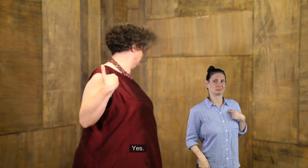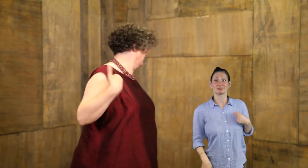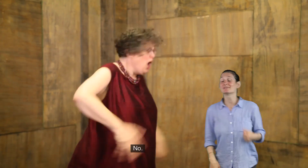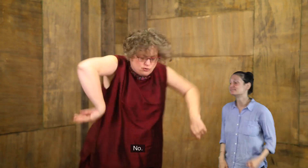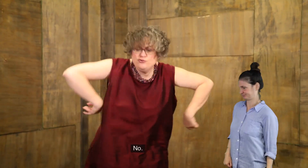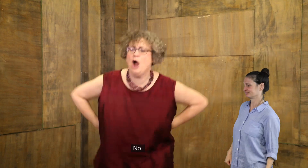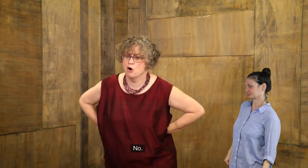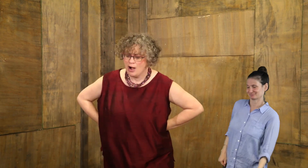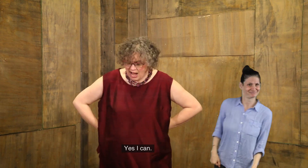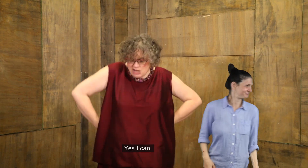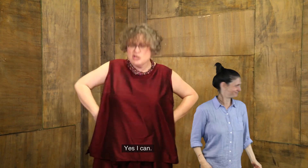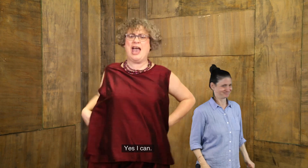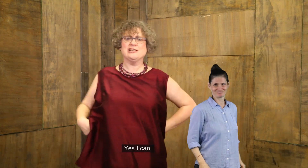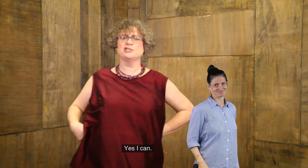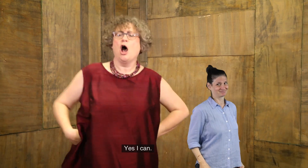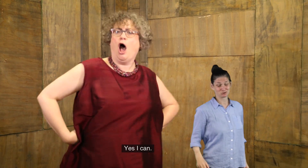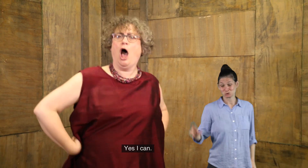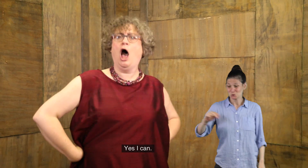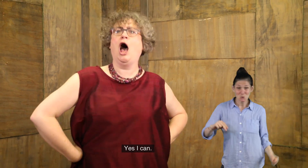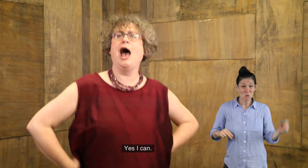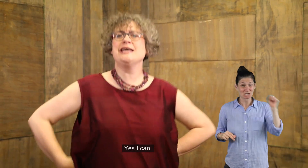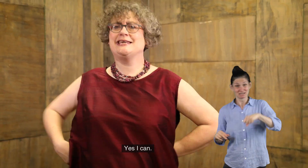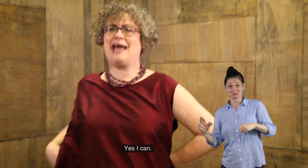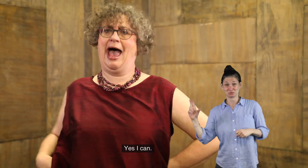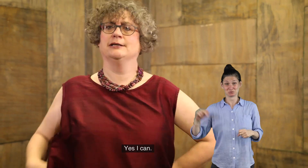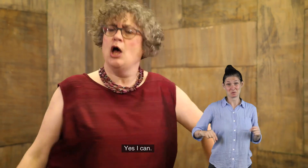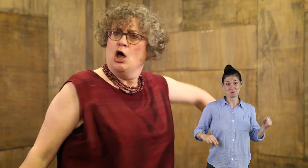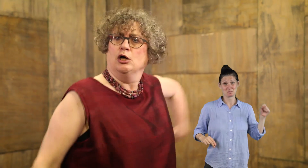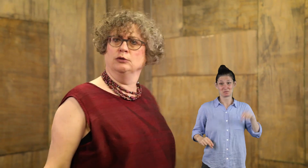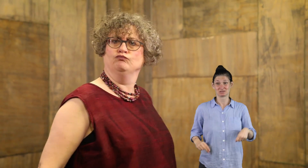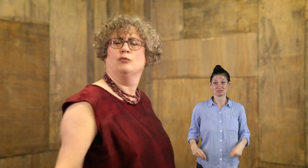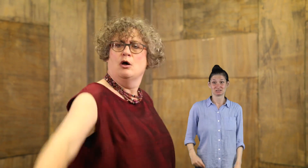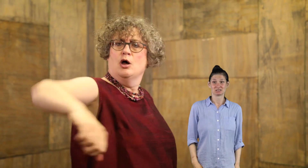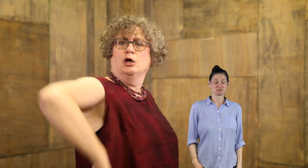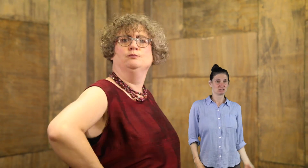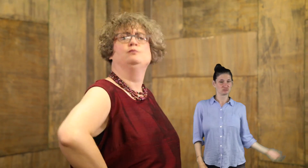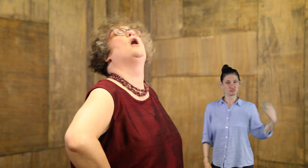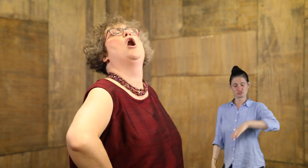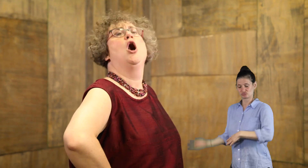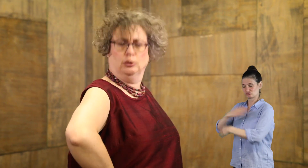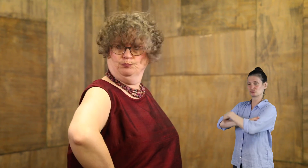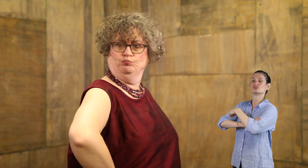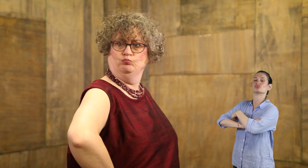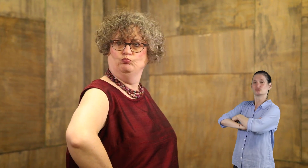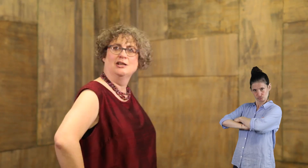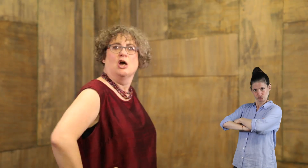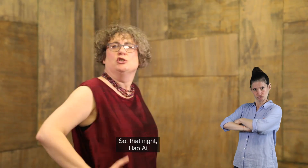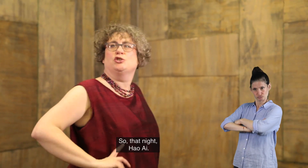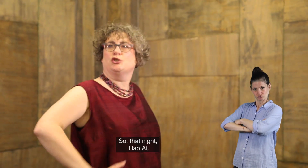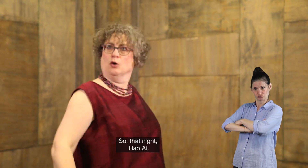you can't. no. Yes, I can. Hum, hum, hum.